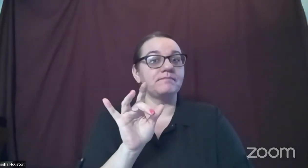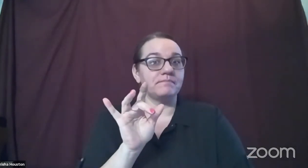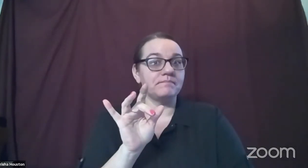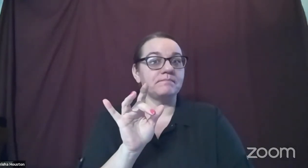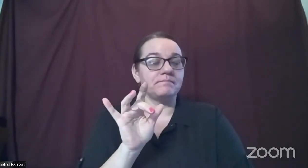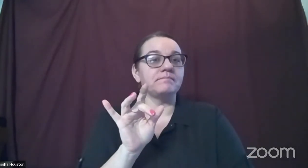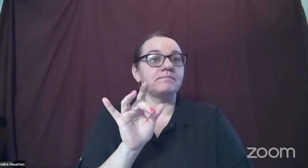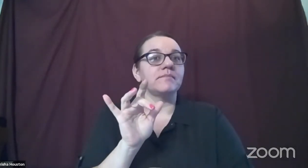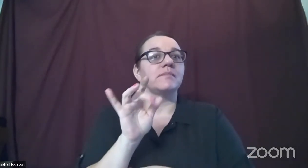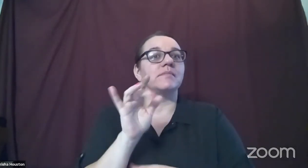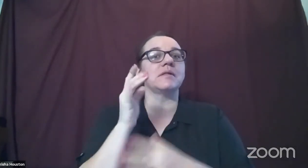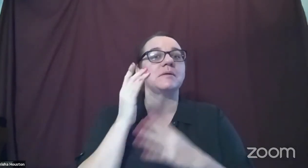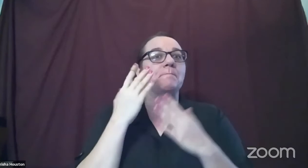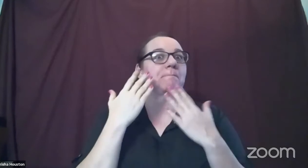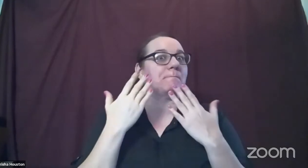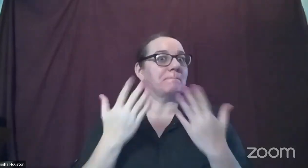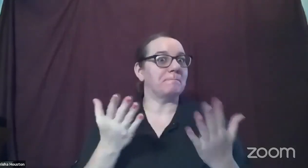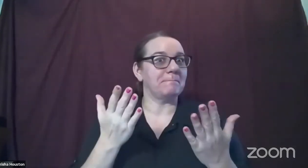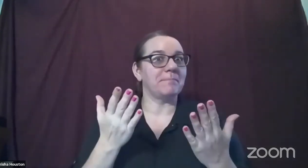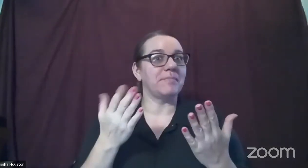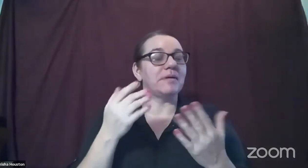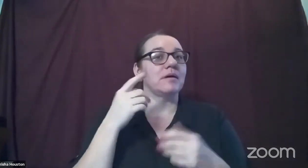21st through 25th.